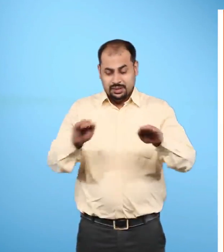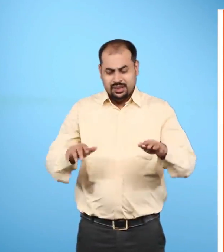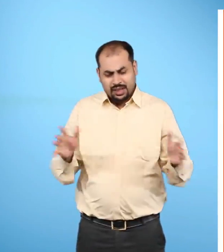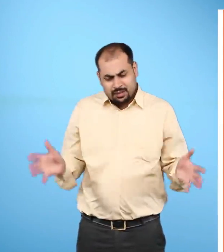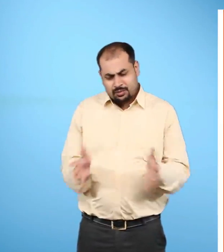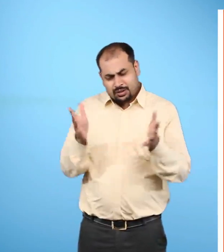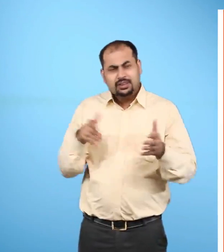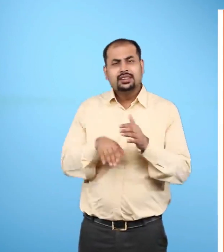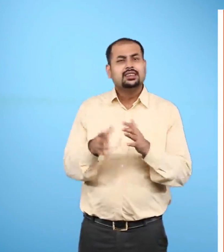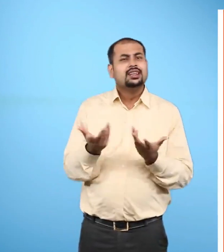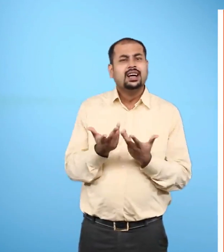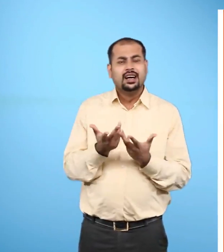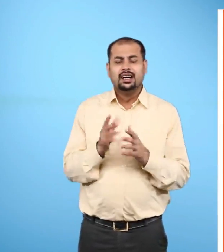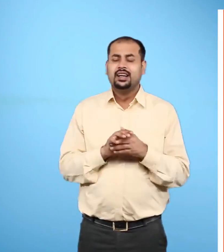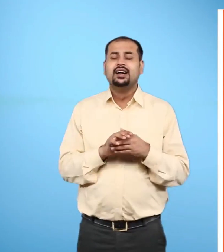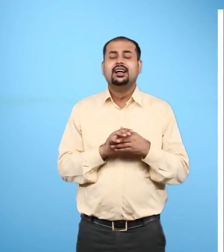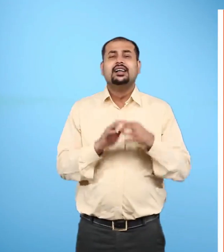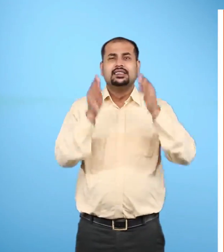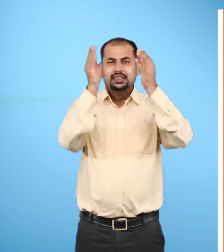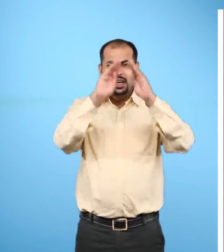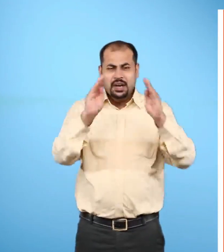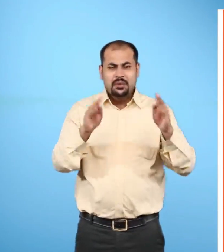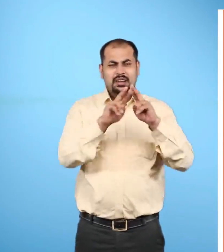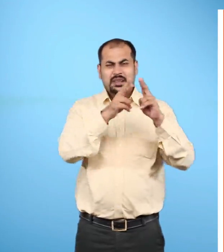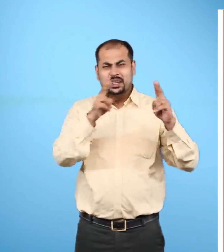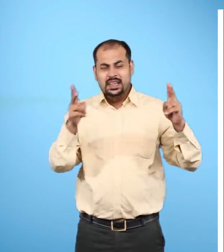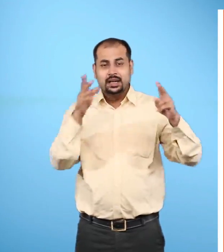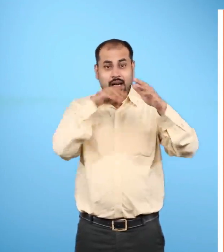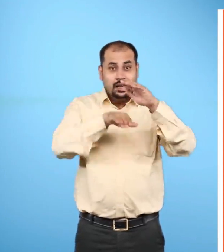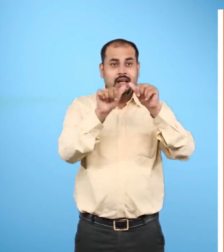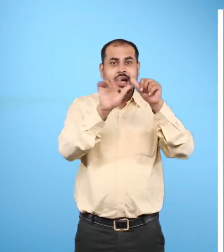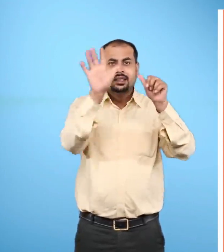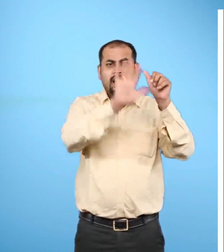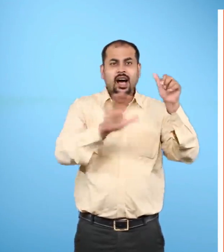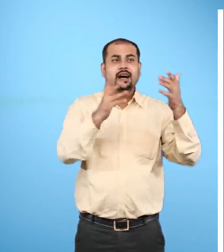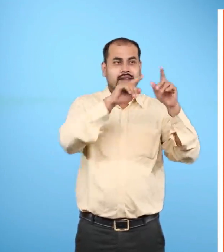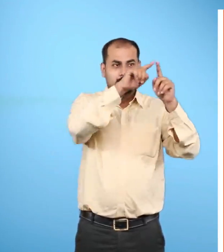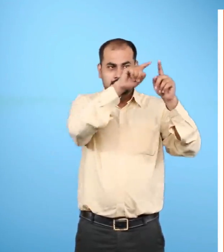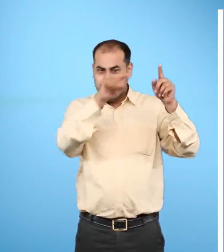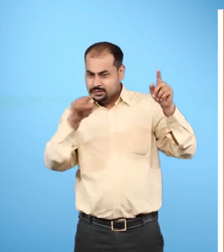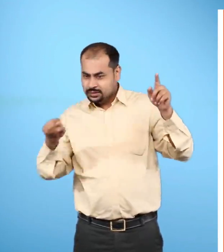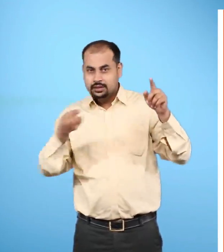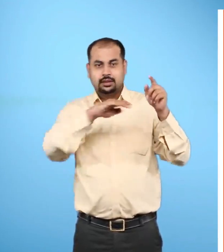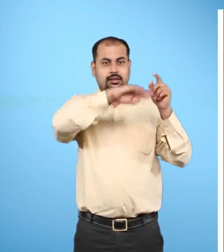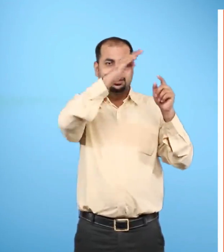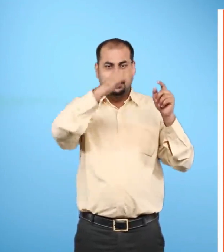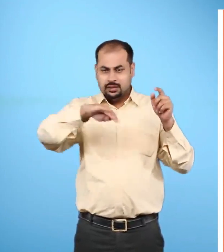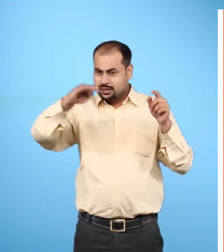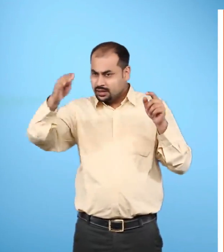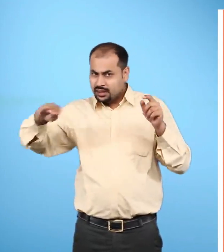Children can be encouraged to make shapes with either straight edges or curved edges to cover the given area.